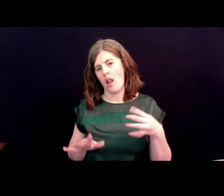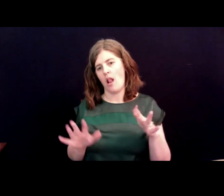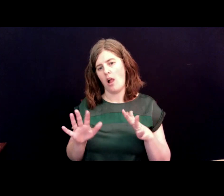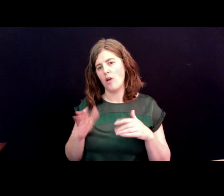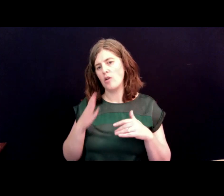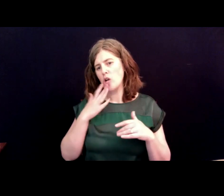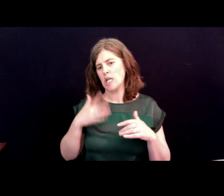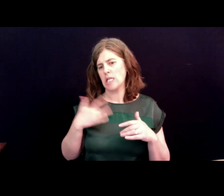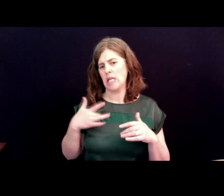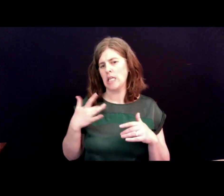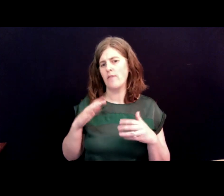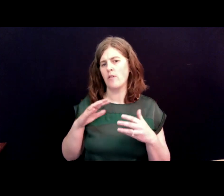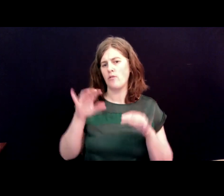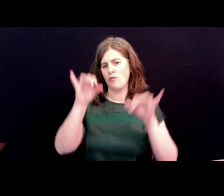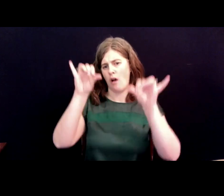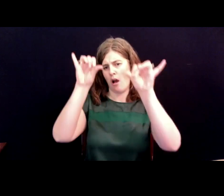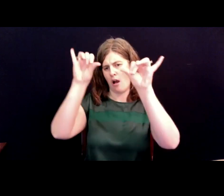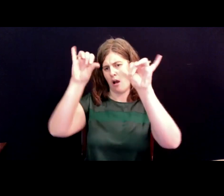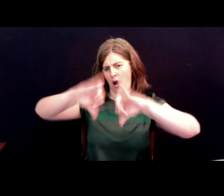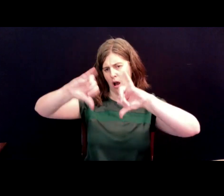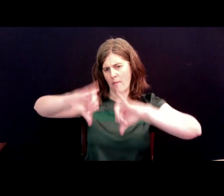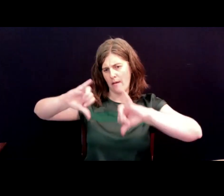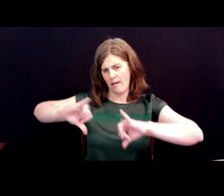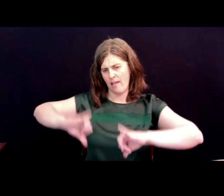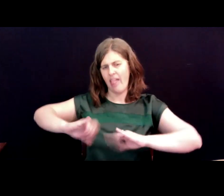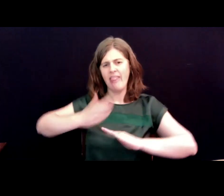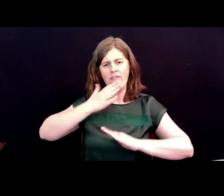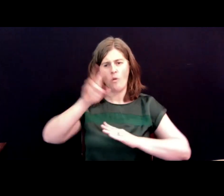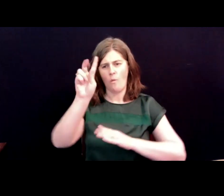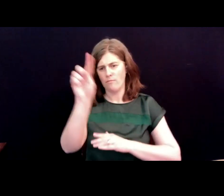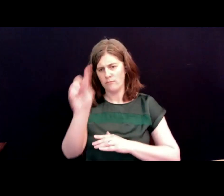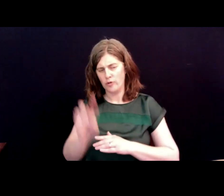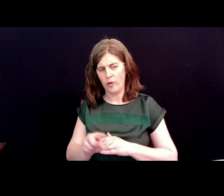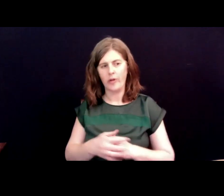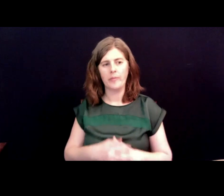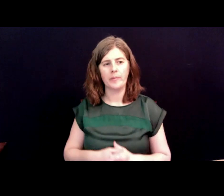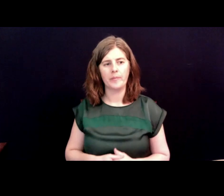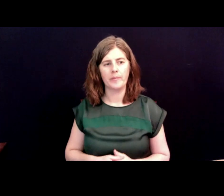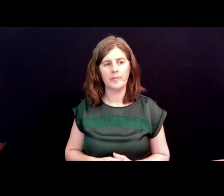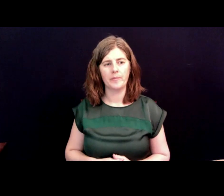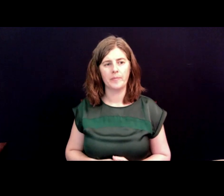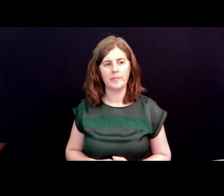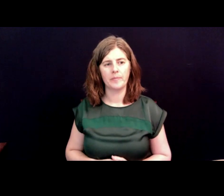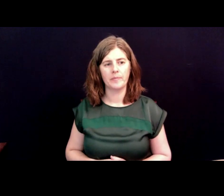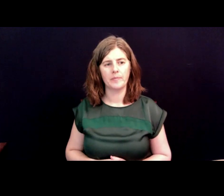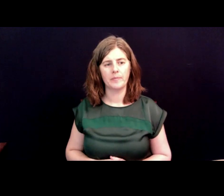sense of kind of common questions. So this is great. Thank you for giving me just a second to look. All right. So,